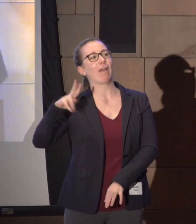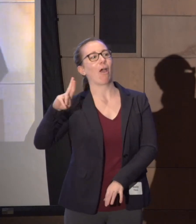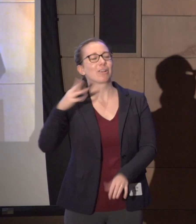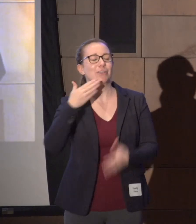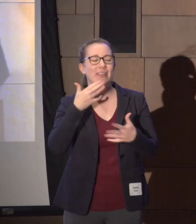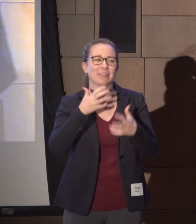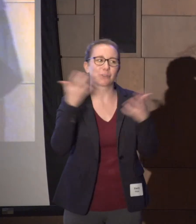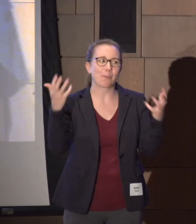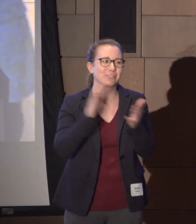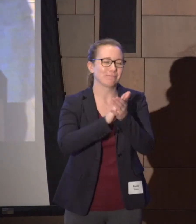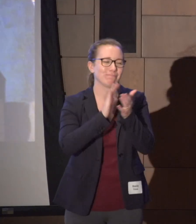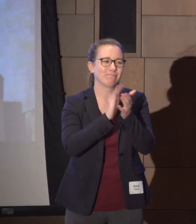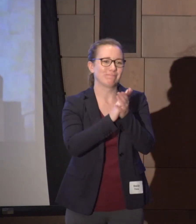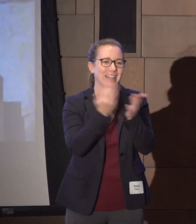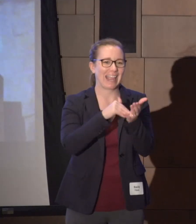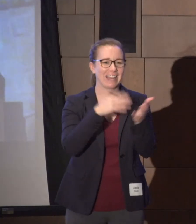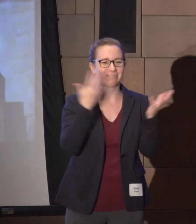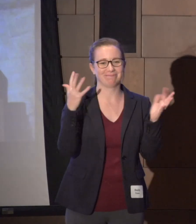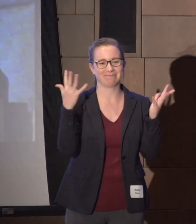please.